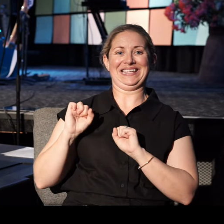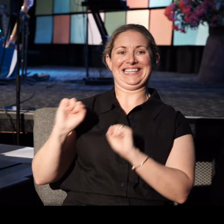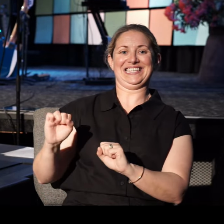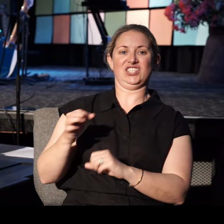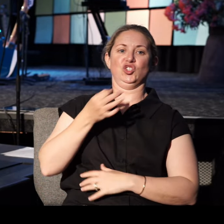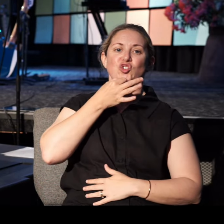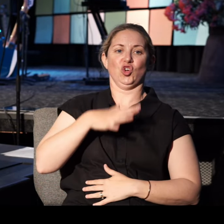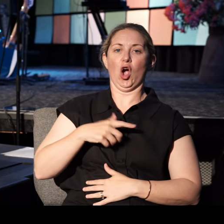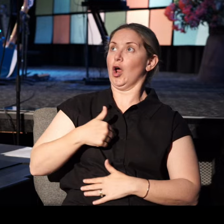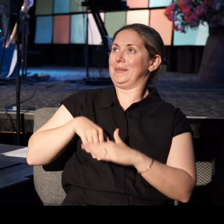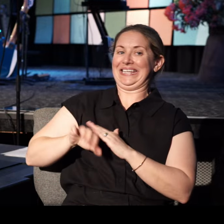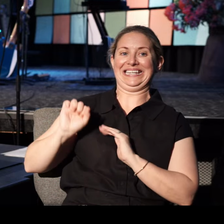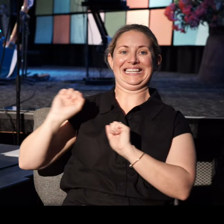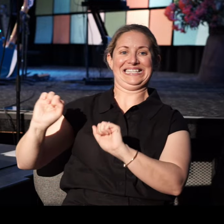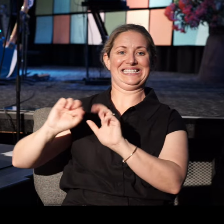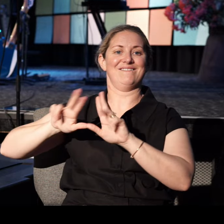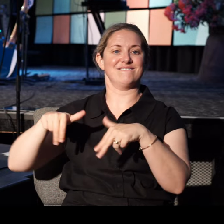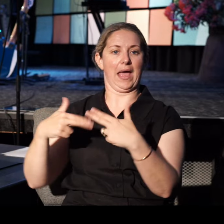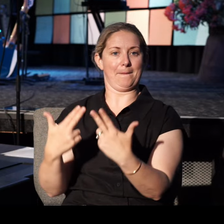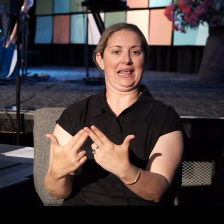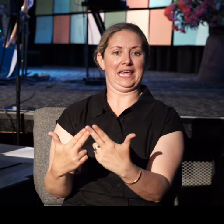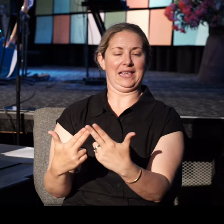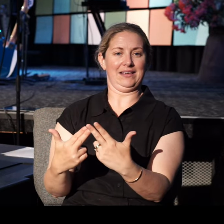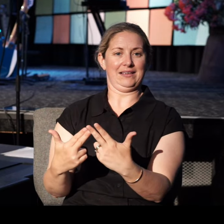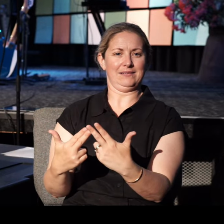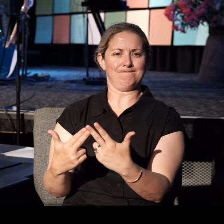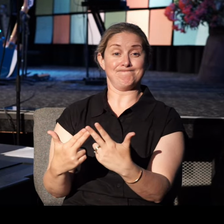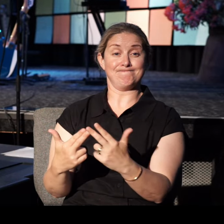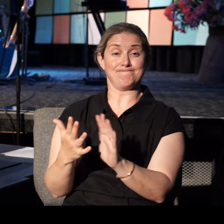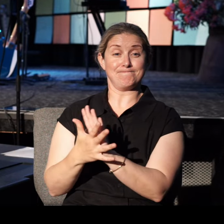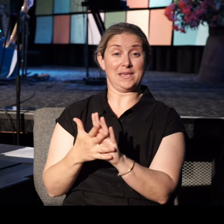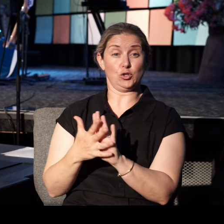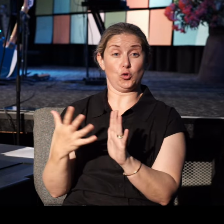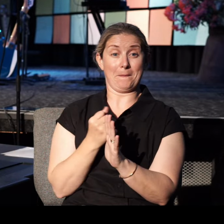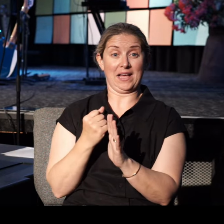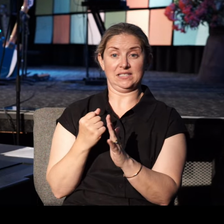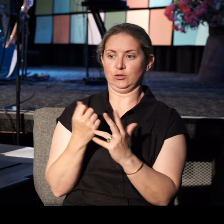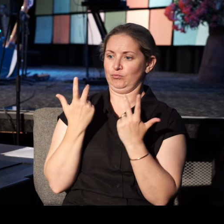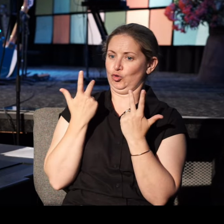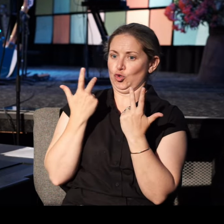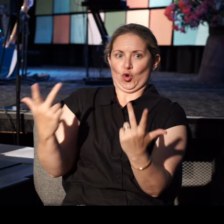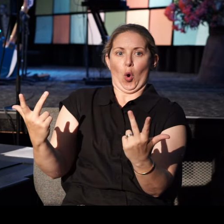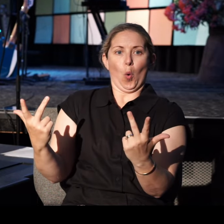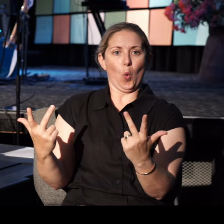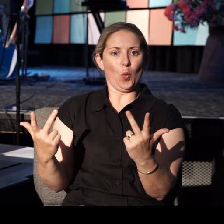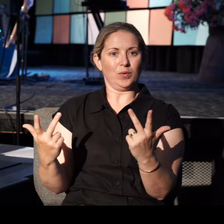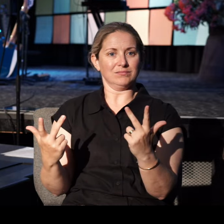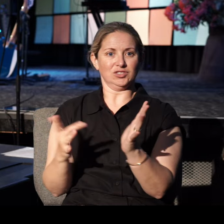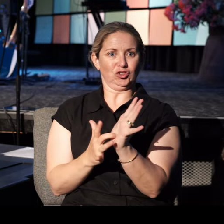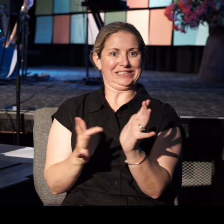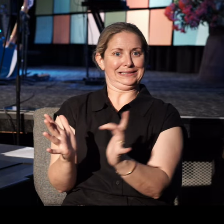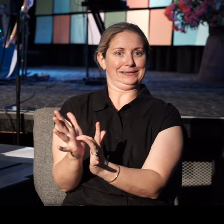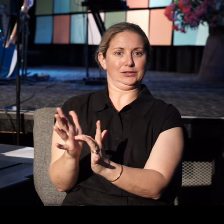family likeness that you've now been given. There's a Christ-likeness that you are to